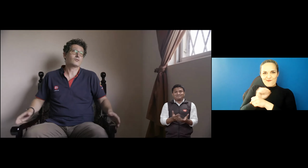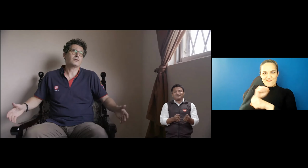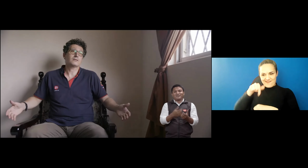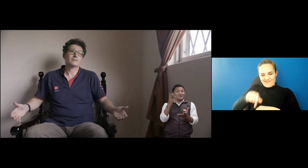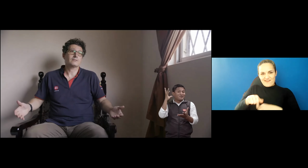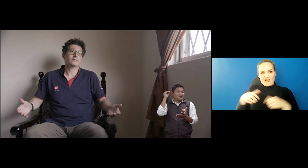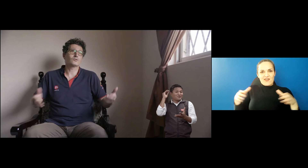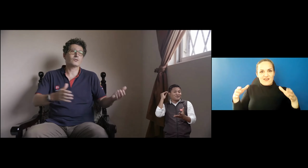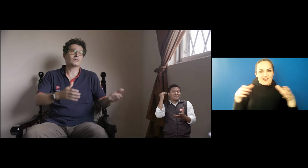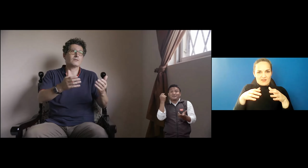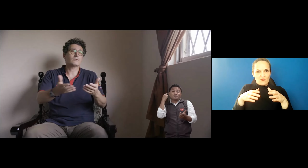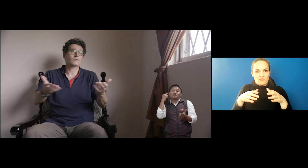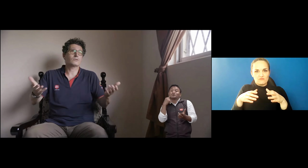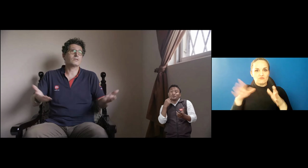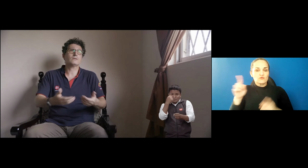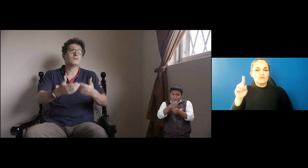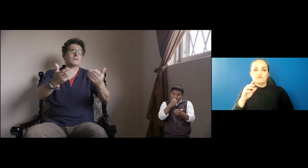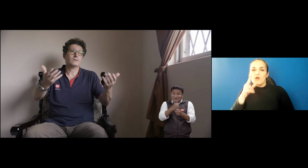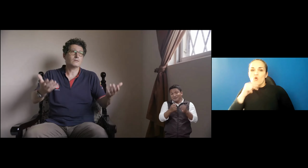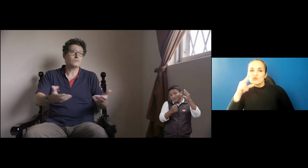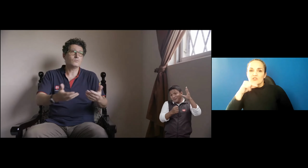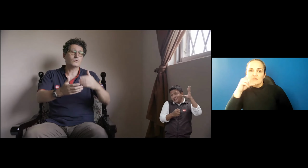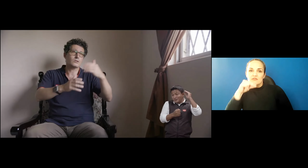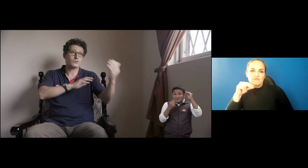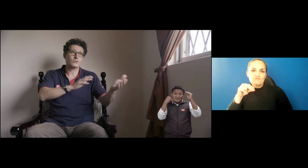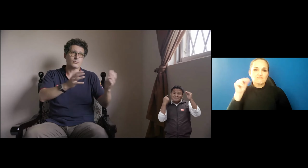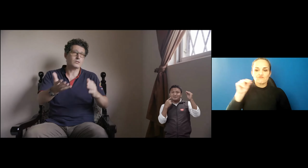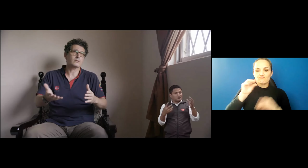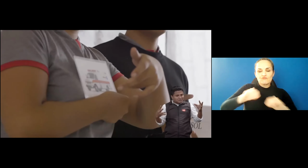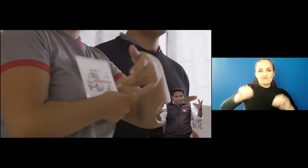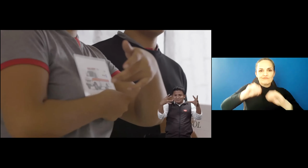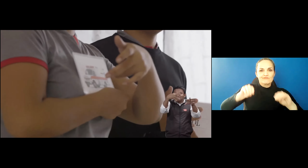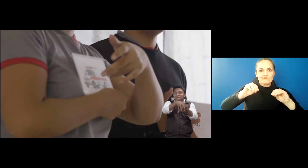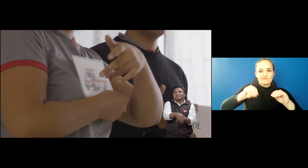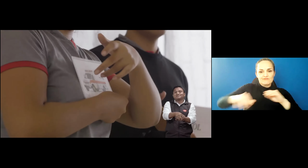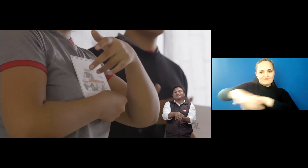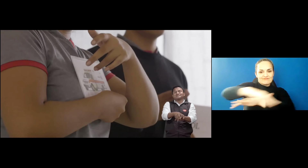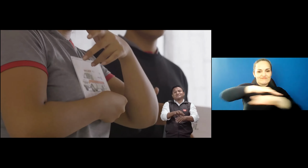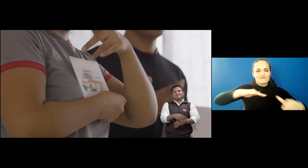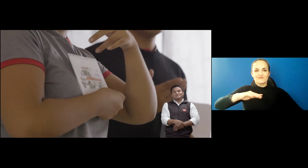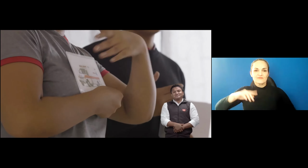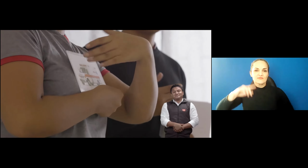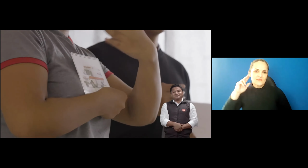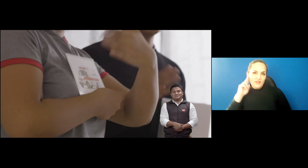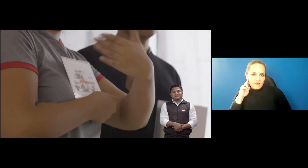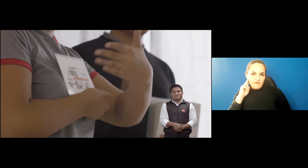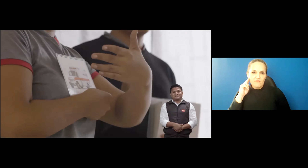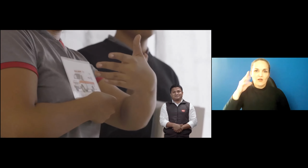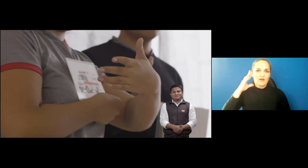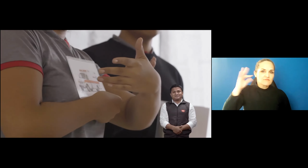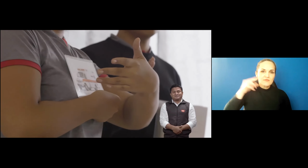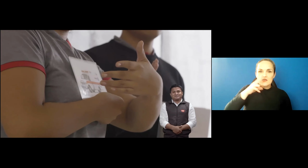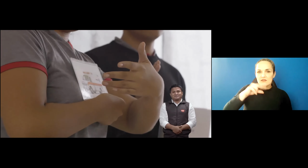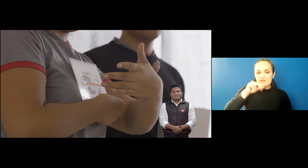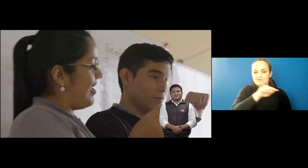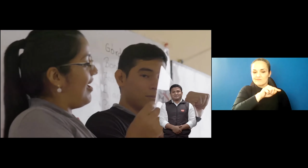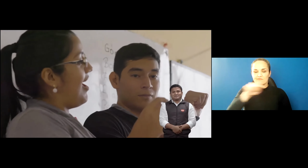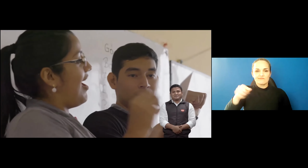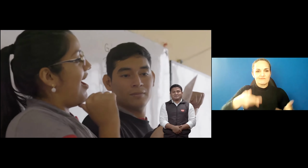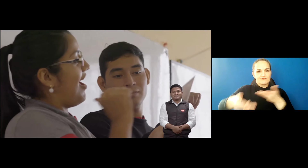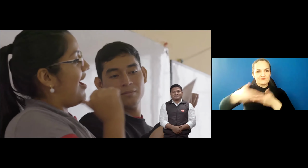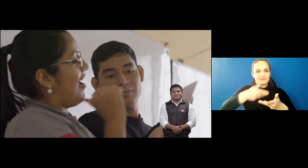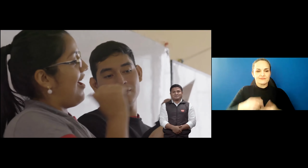the epitome of a success story. He's a deaf person that works with hearing people in a world of